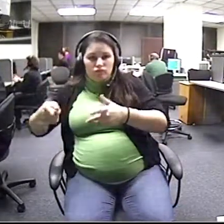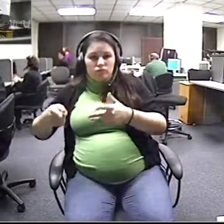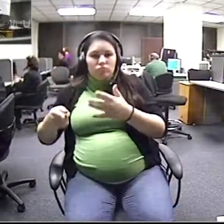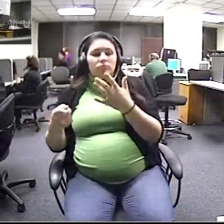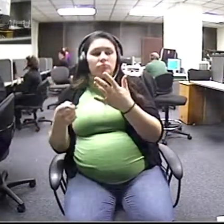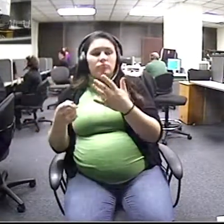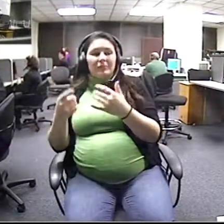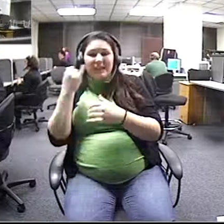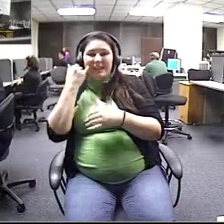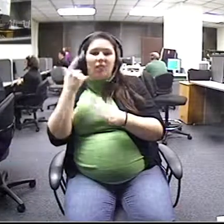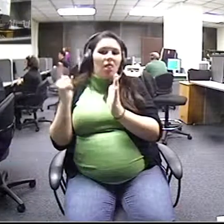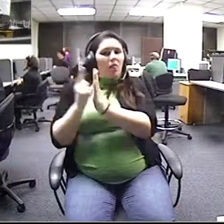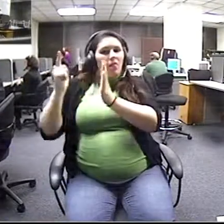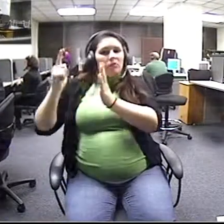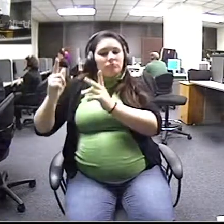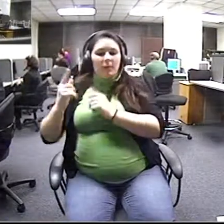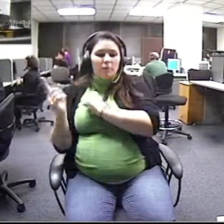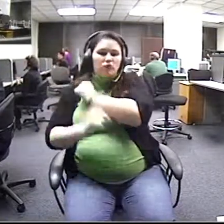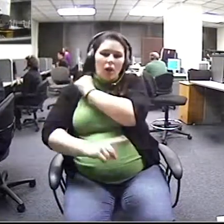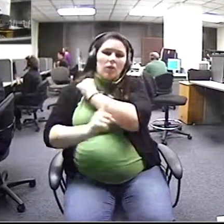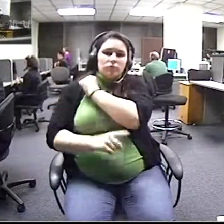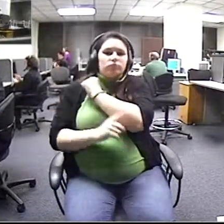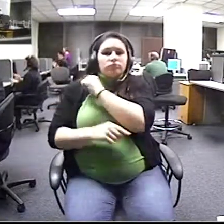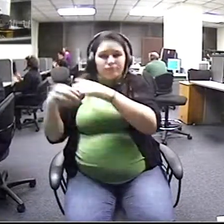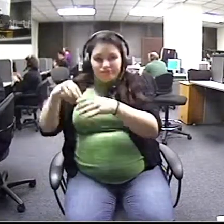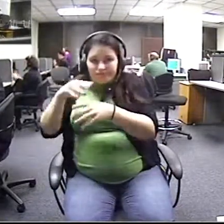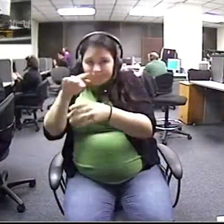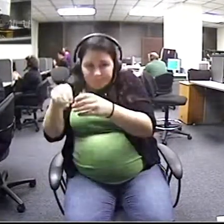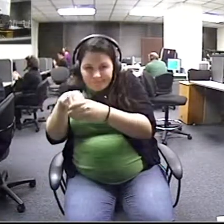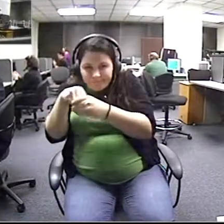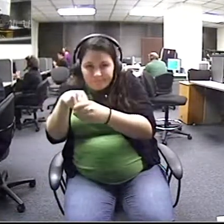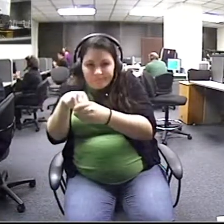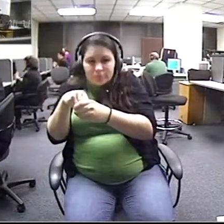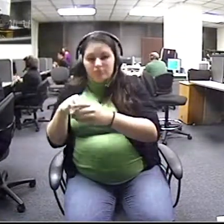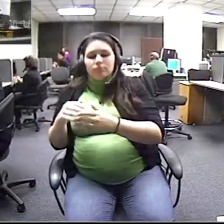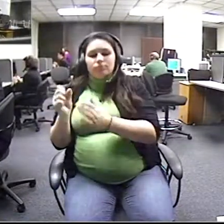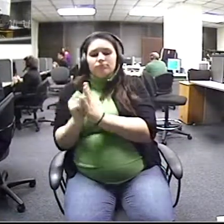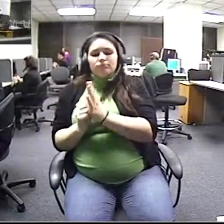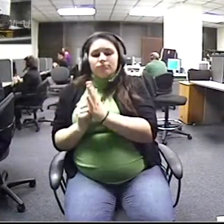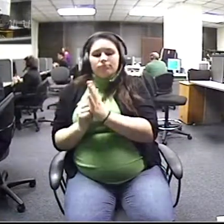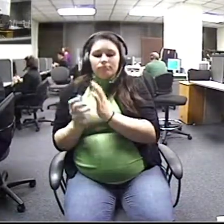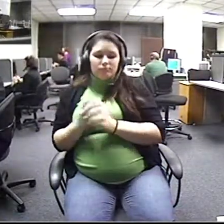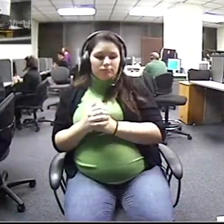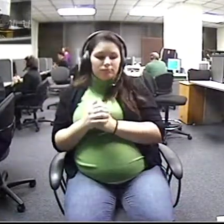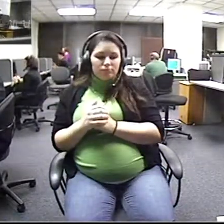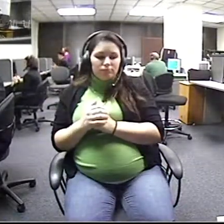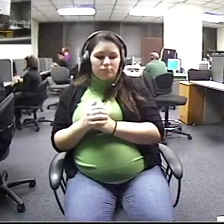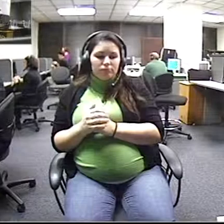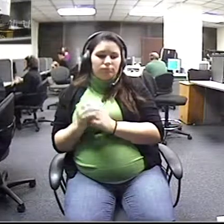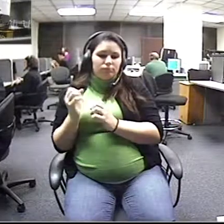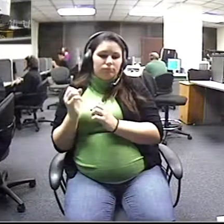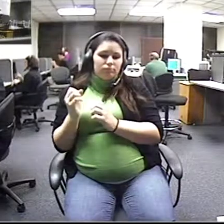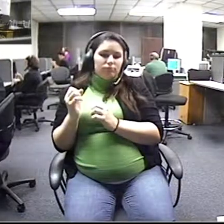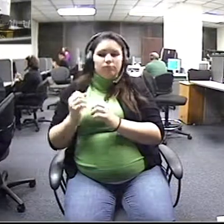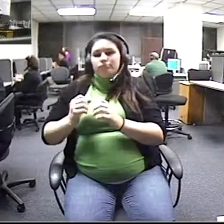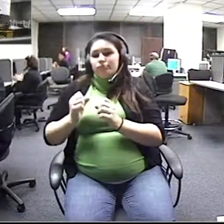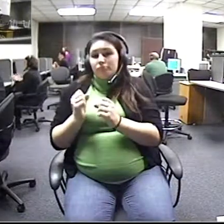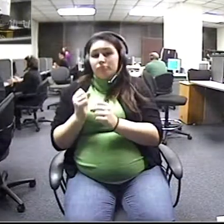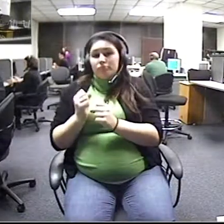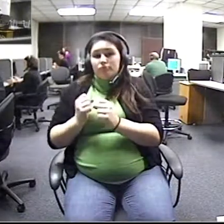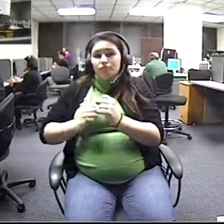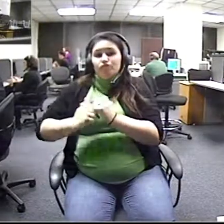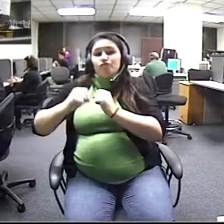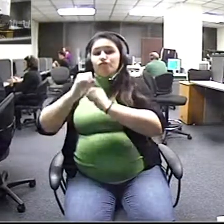state, to regulate business within its borders, to construct roads, bridges,